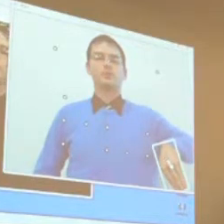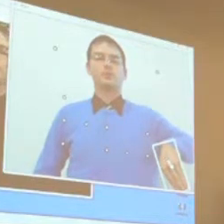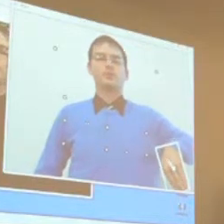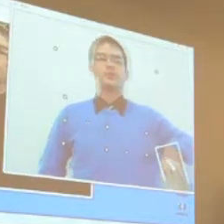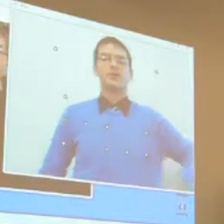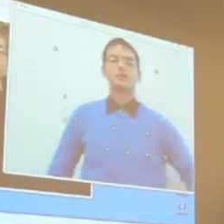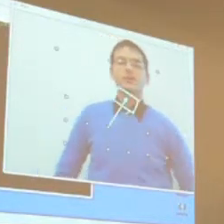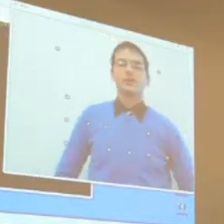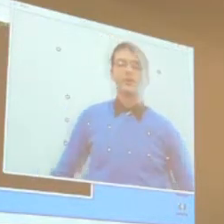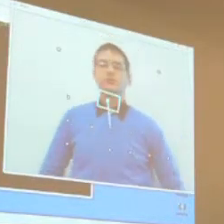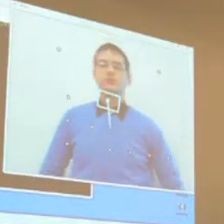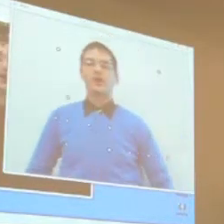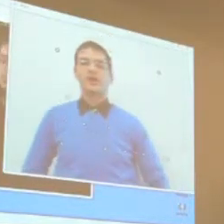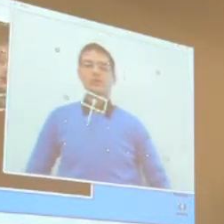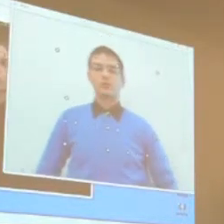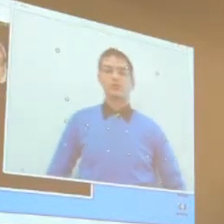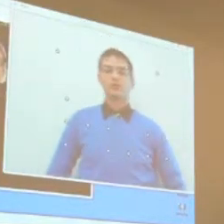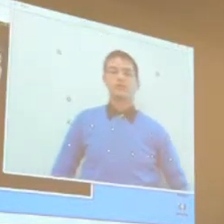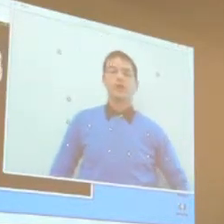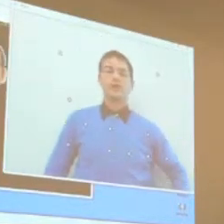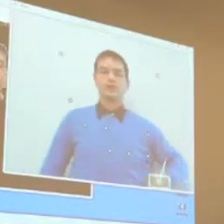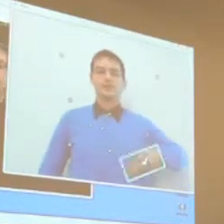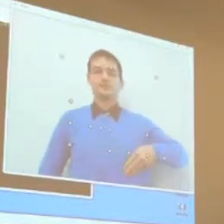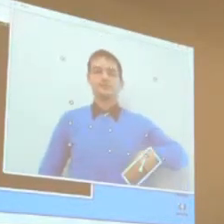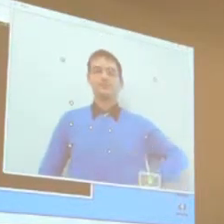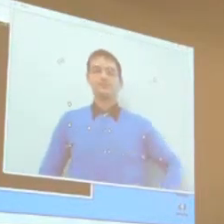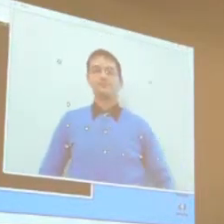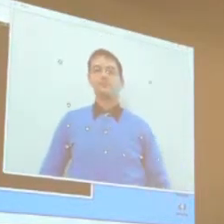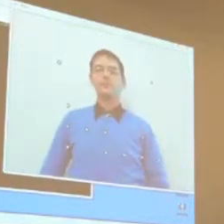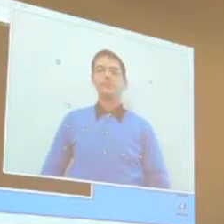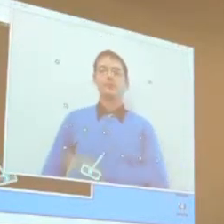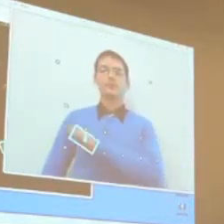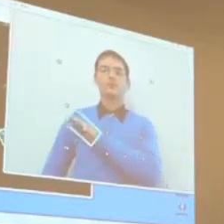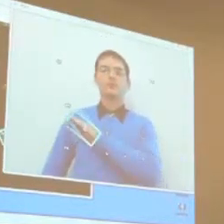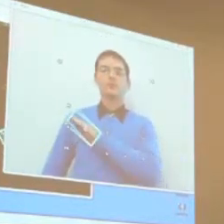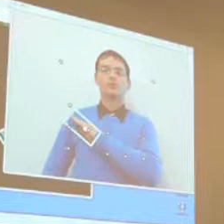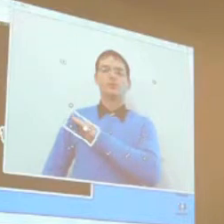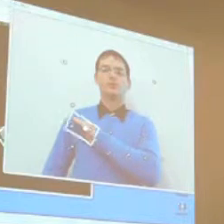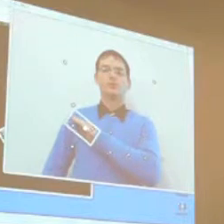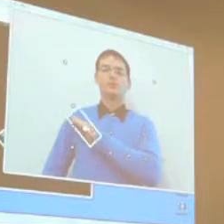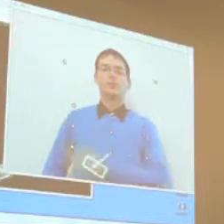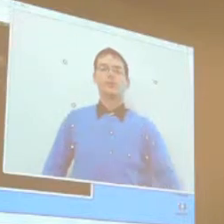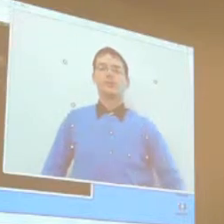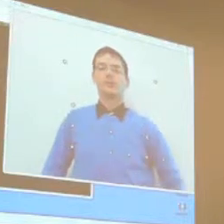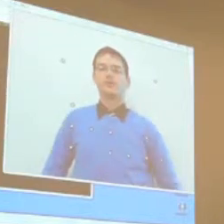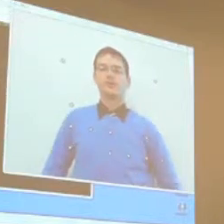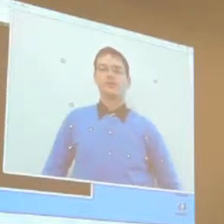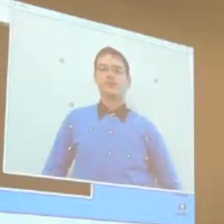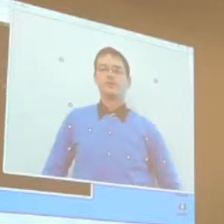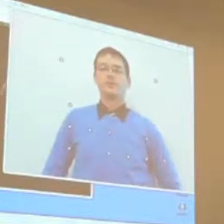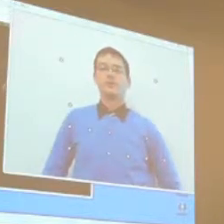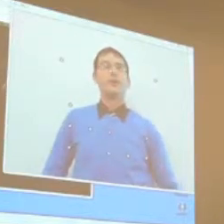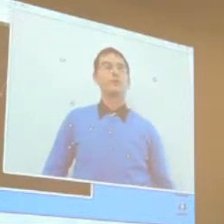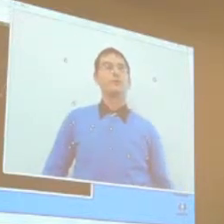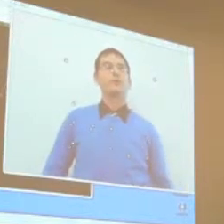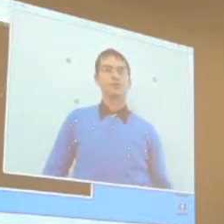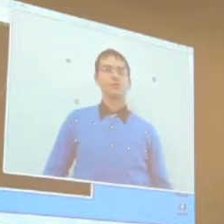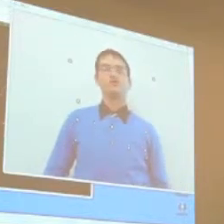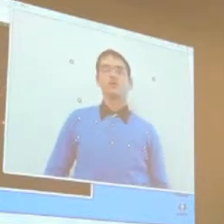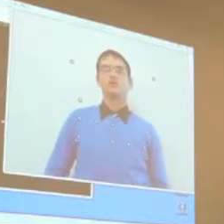gesturing here is i go to the park go park then that would be the three gestures